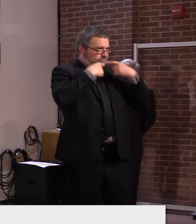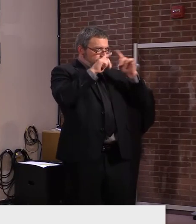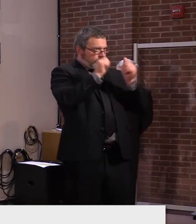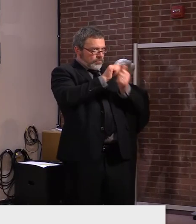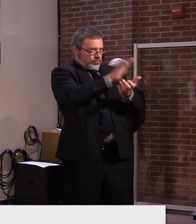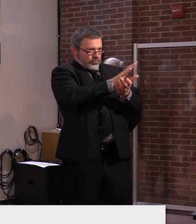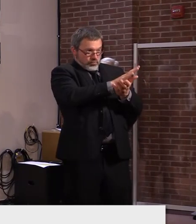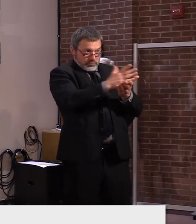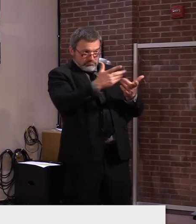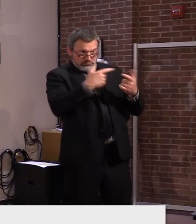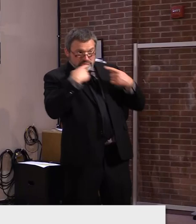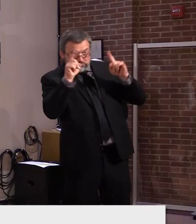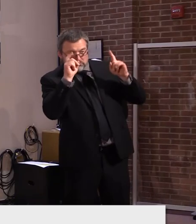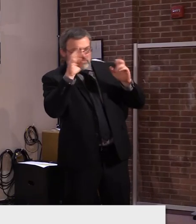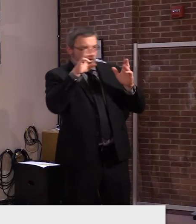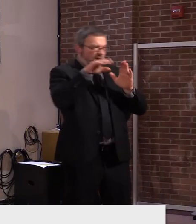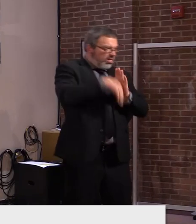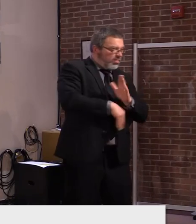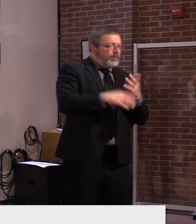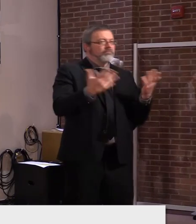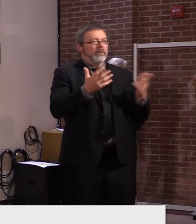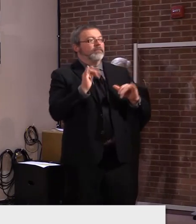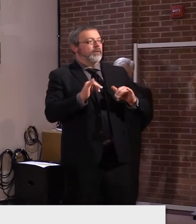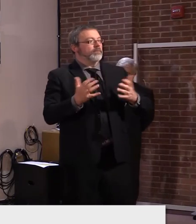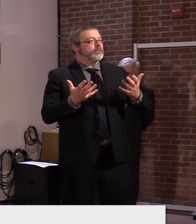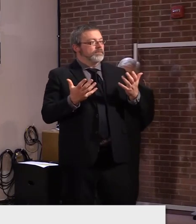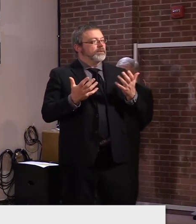to learn how to manage day to day,